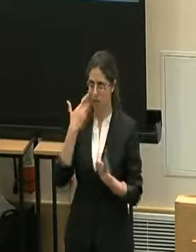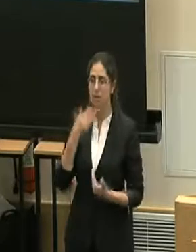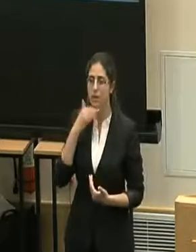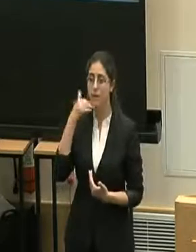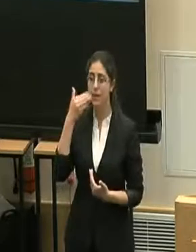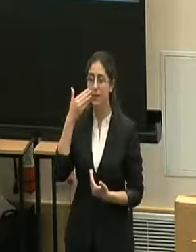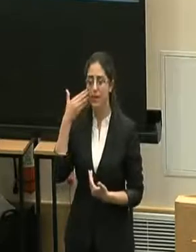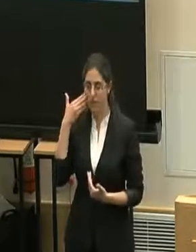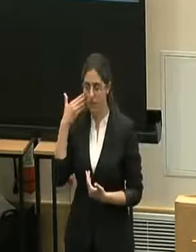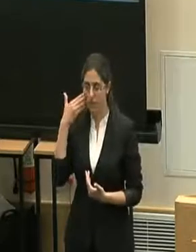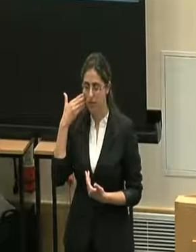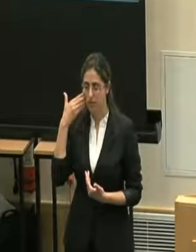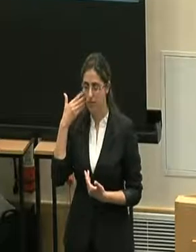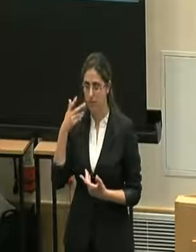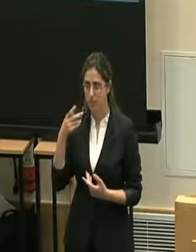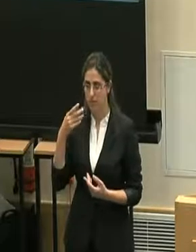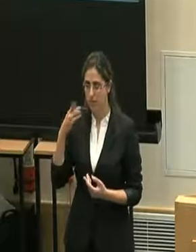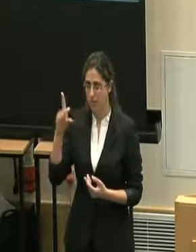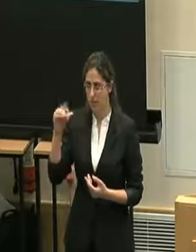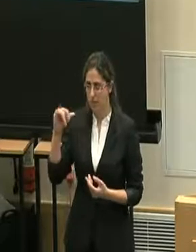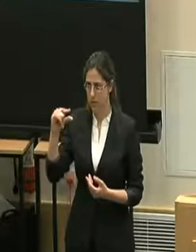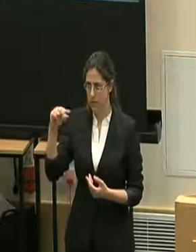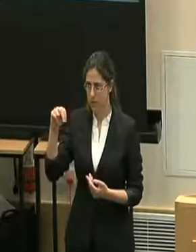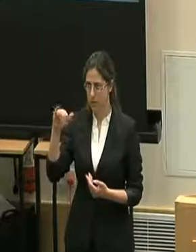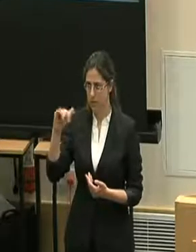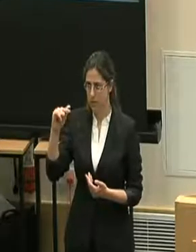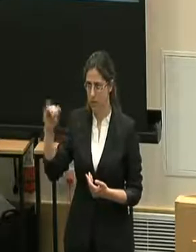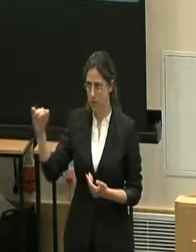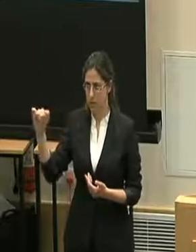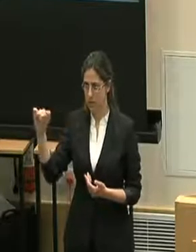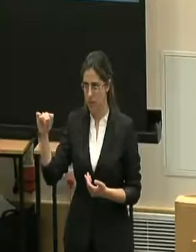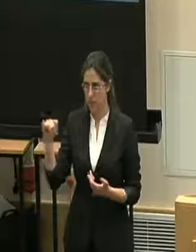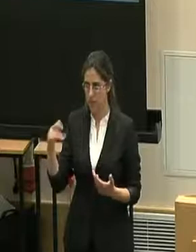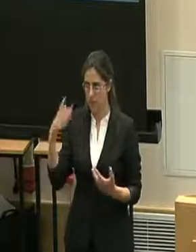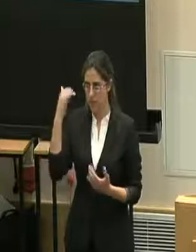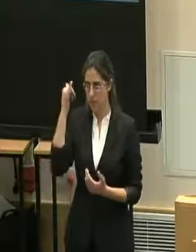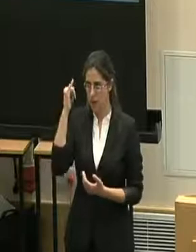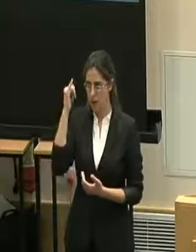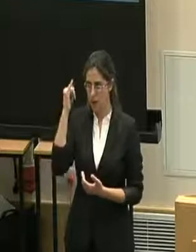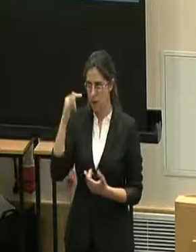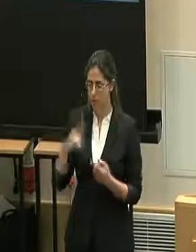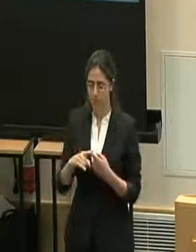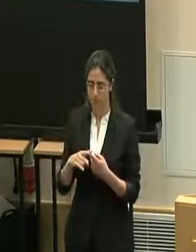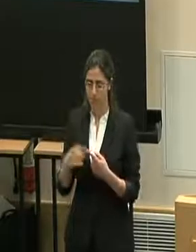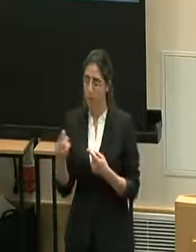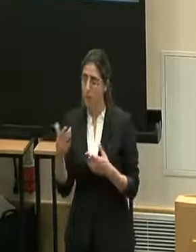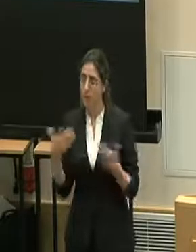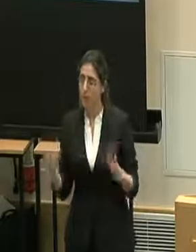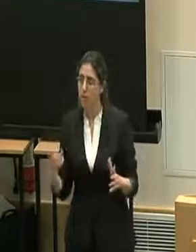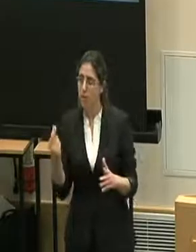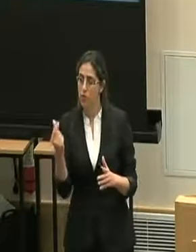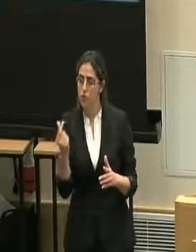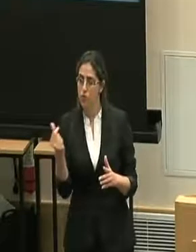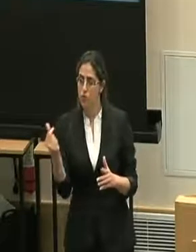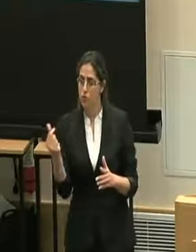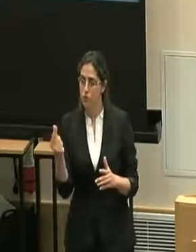versus other things which need, because of limitations in resources and